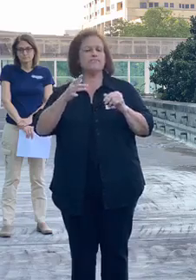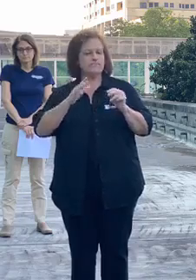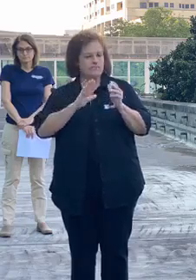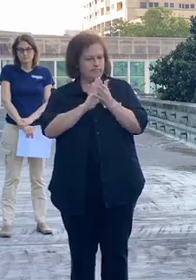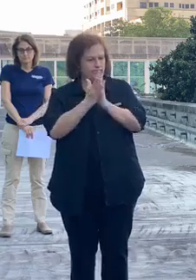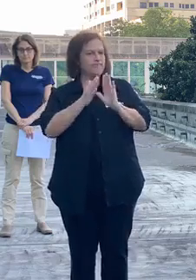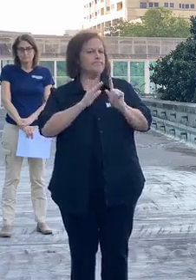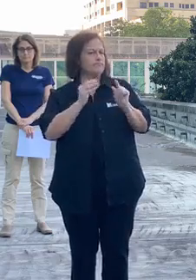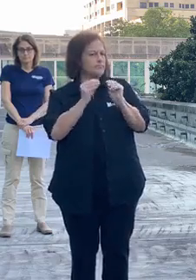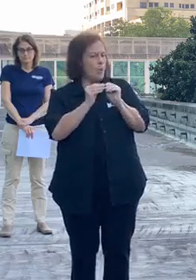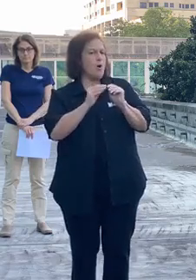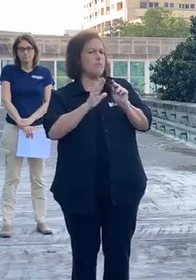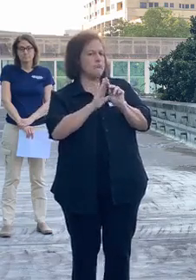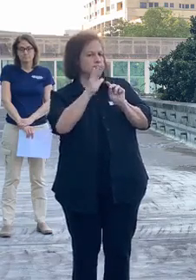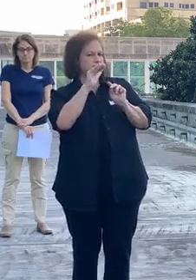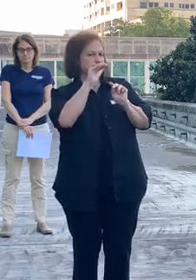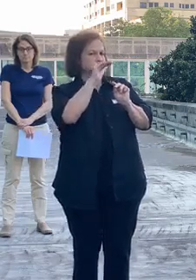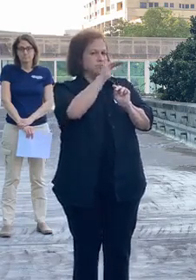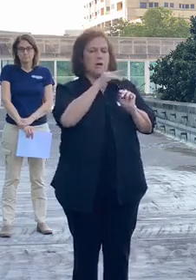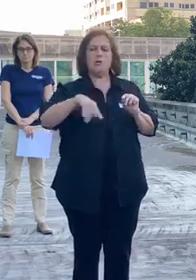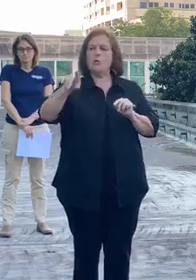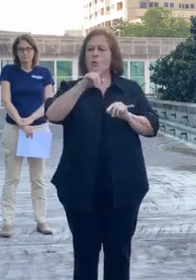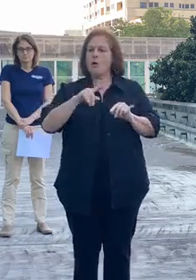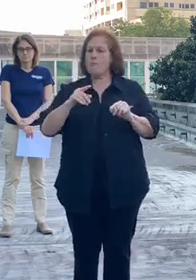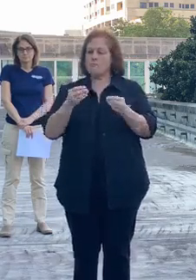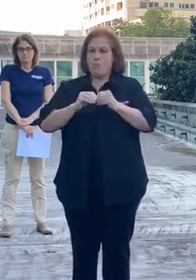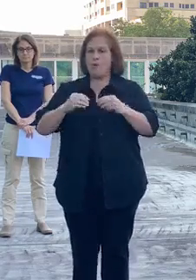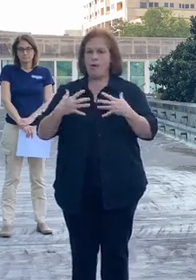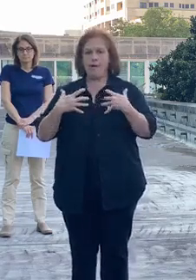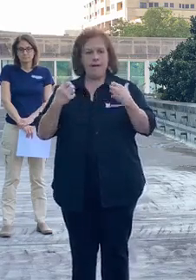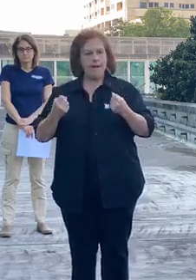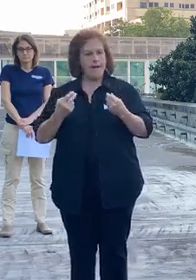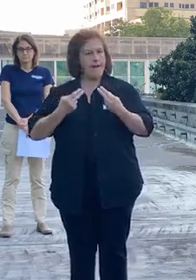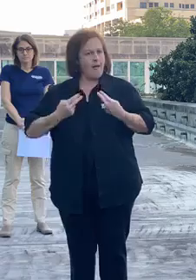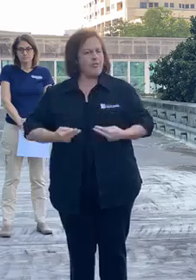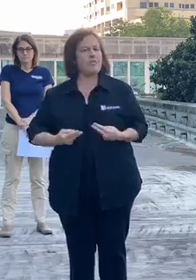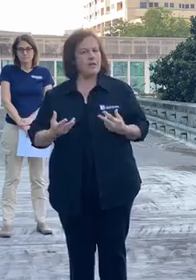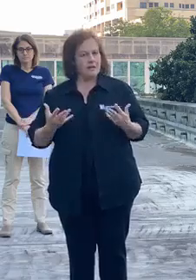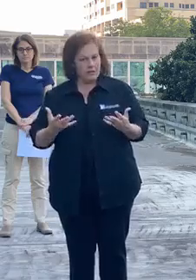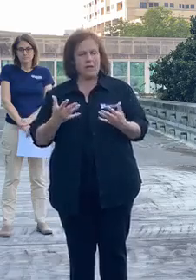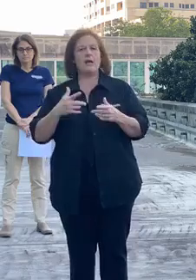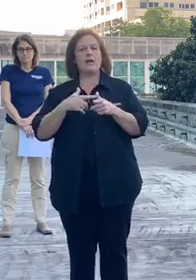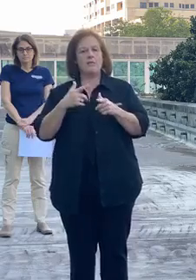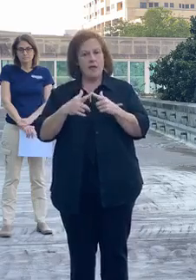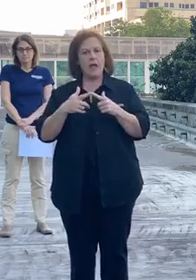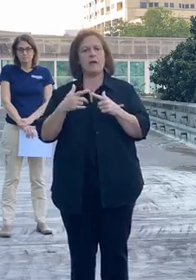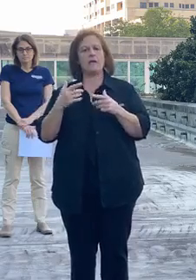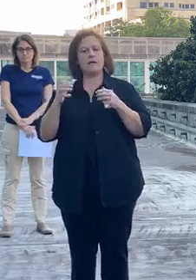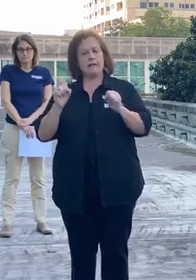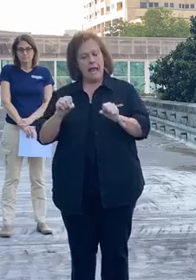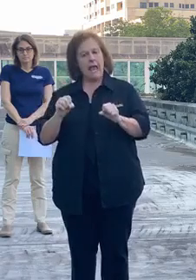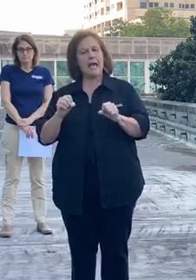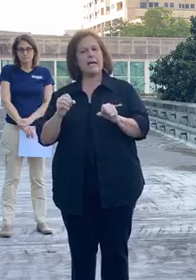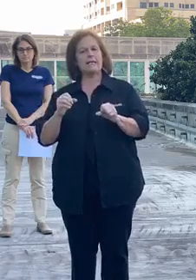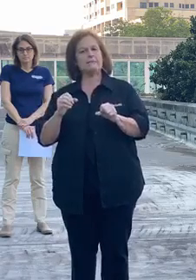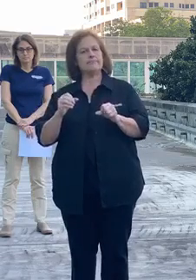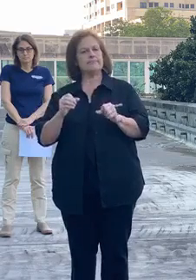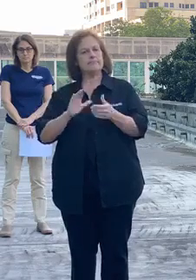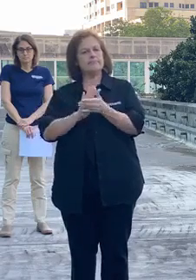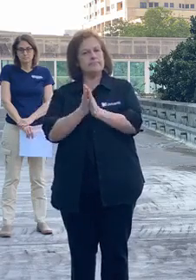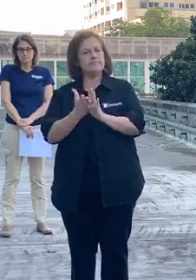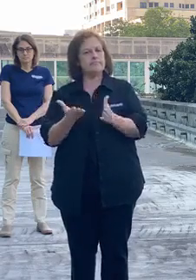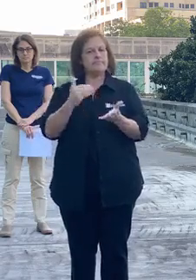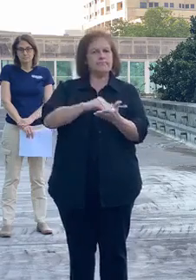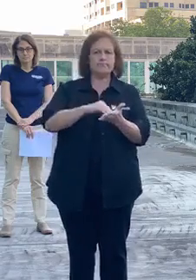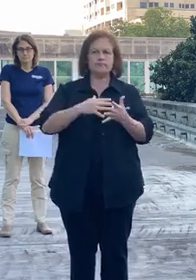we will be a healthier community, and we will move and shift and pivot towards recovery sooner rather than